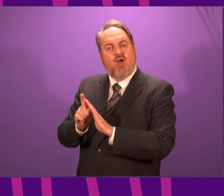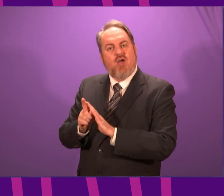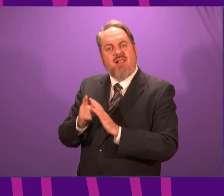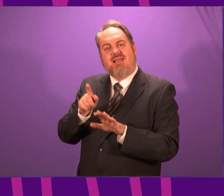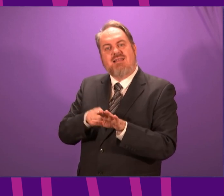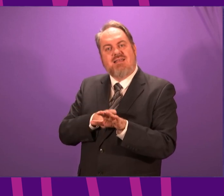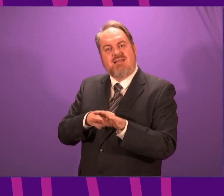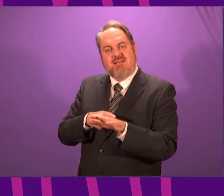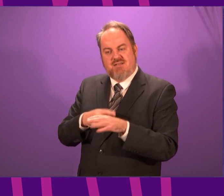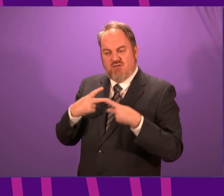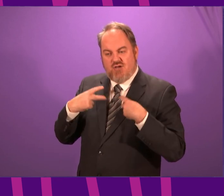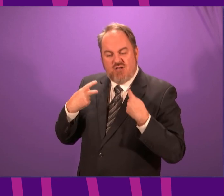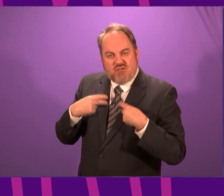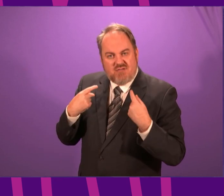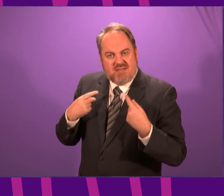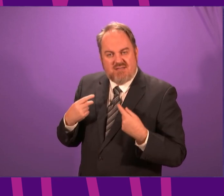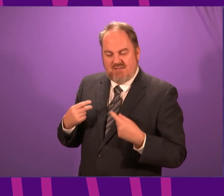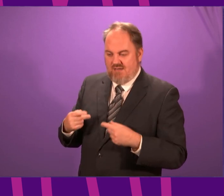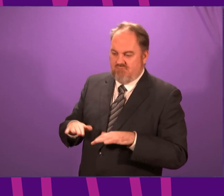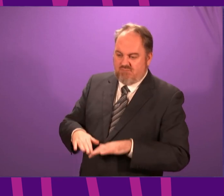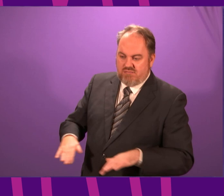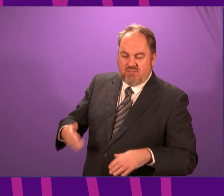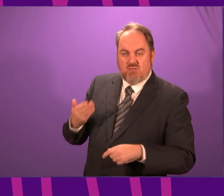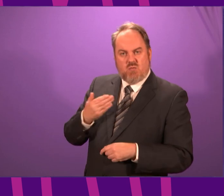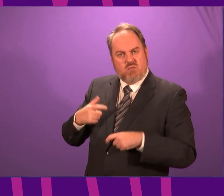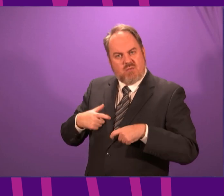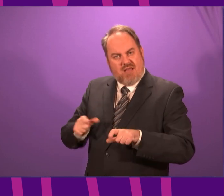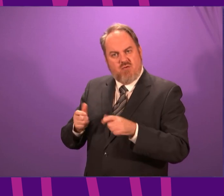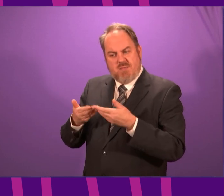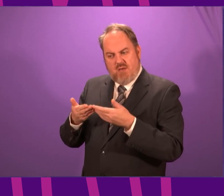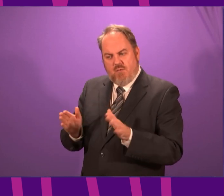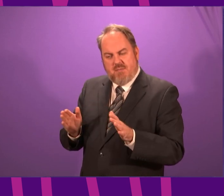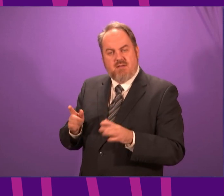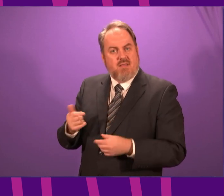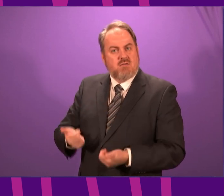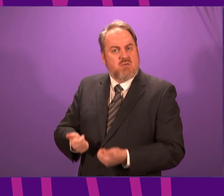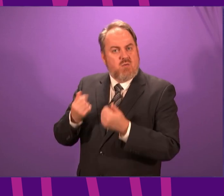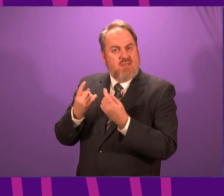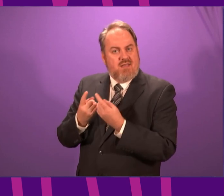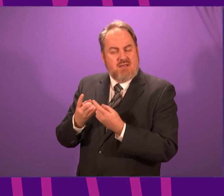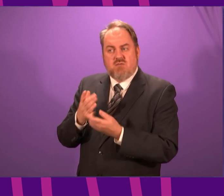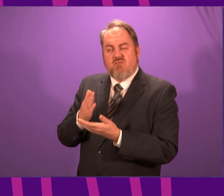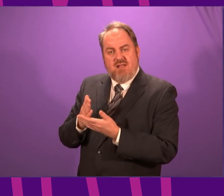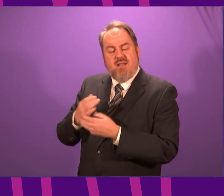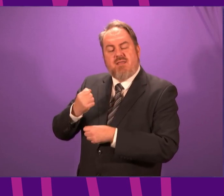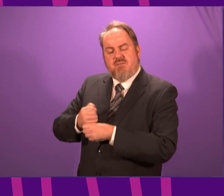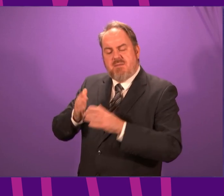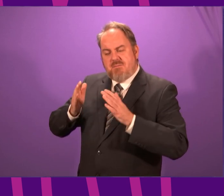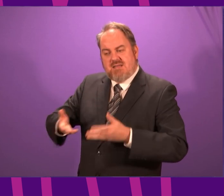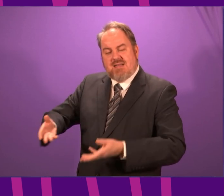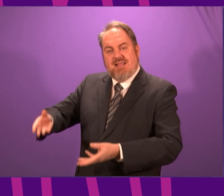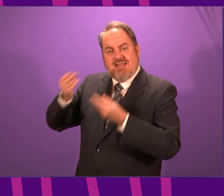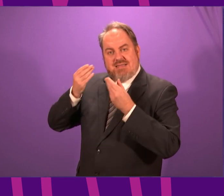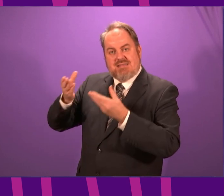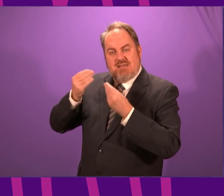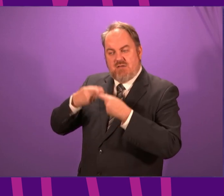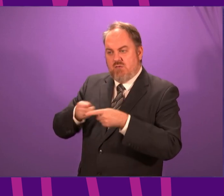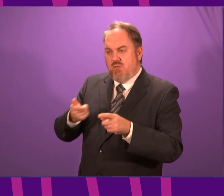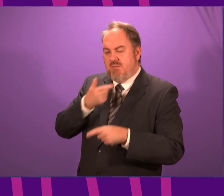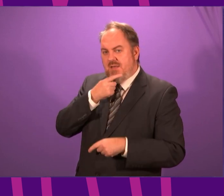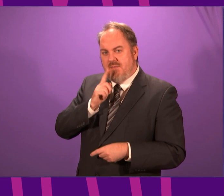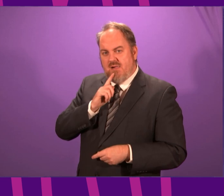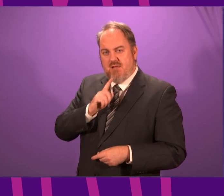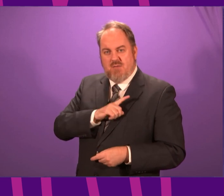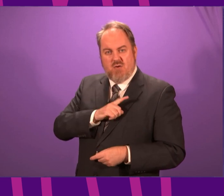open. And I hope that is a positive sign of the government's willingness to listen, because listen it must, because households have not been able to